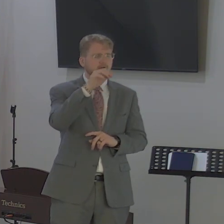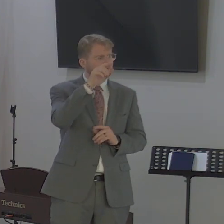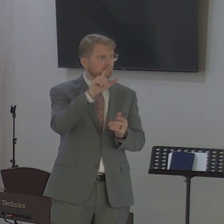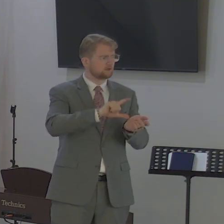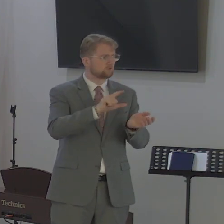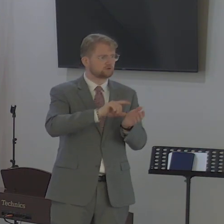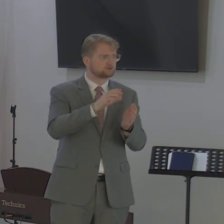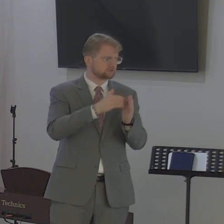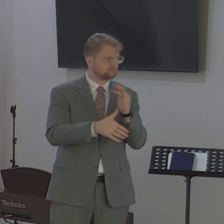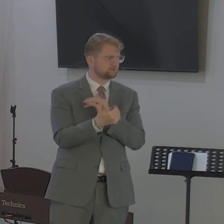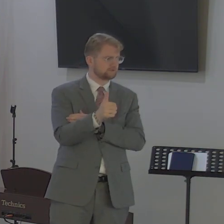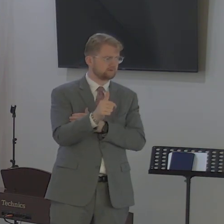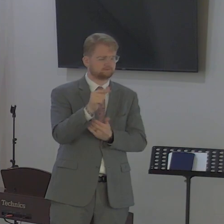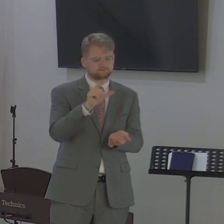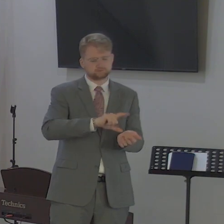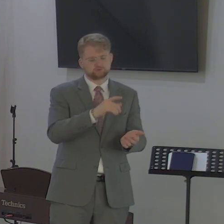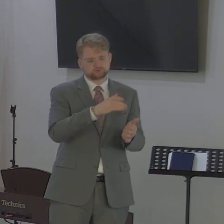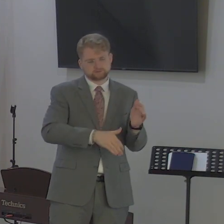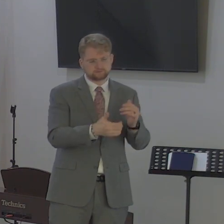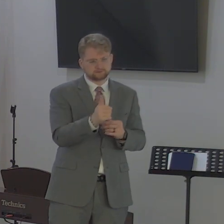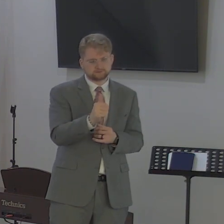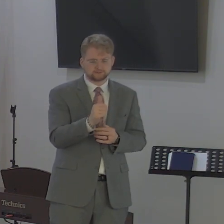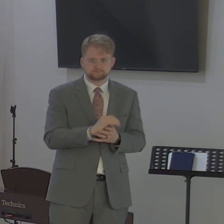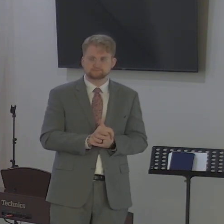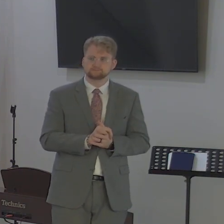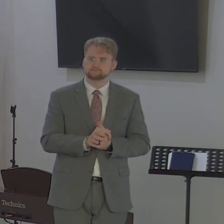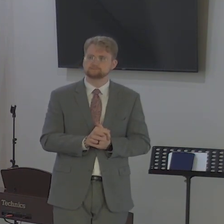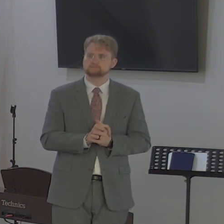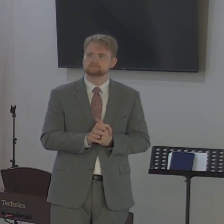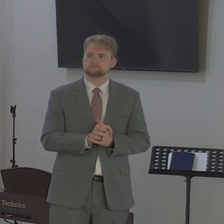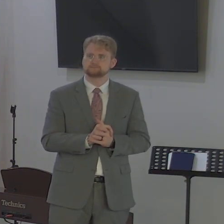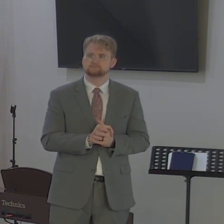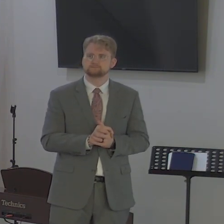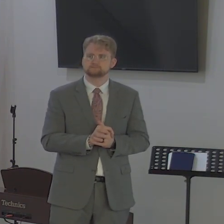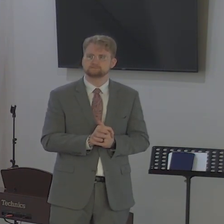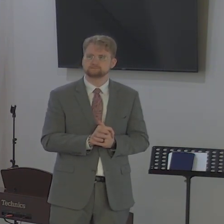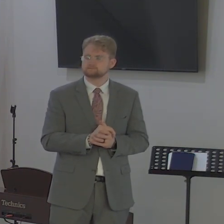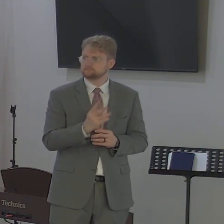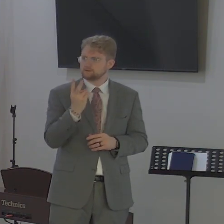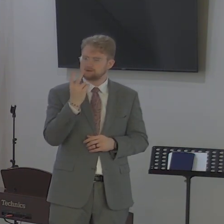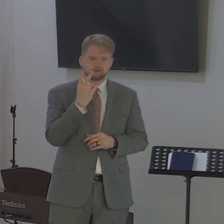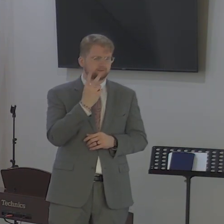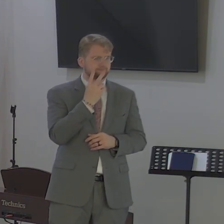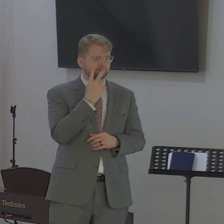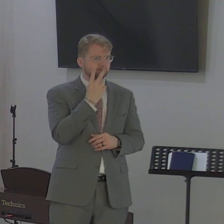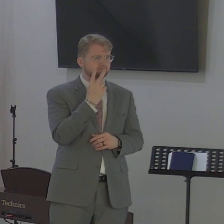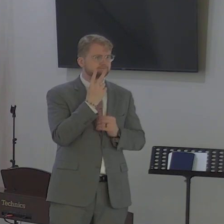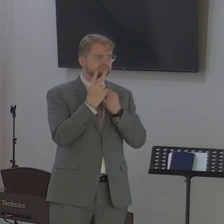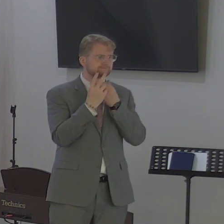Luke 10. Now, while you're turning to Luke 10, I want you to look to your left and to your right.